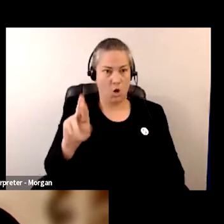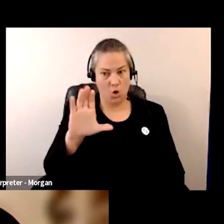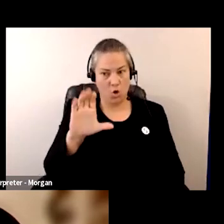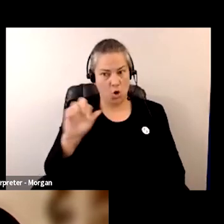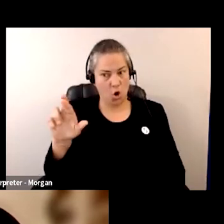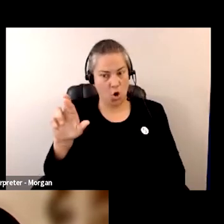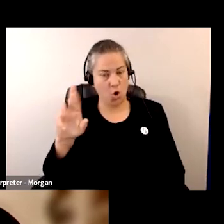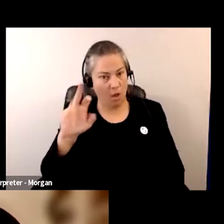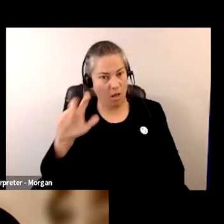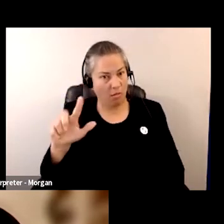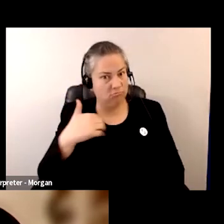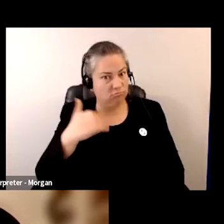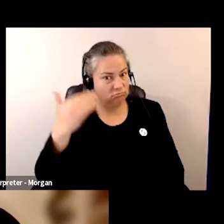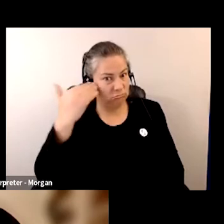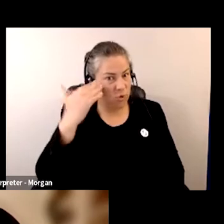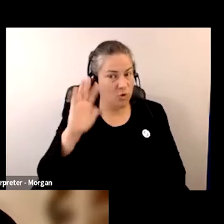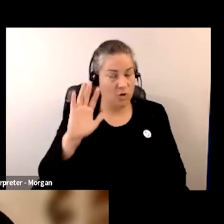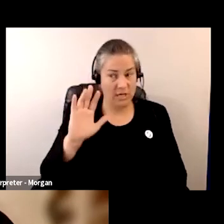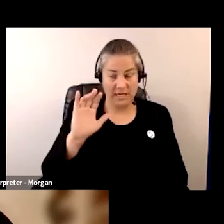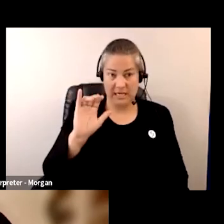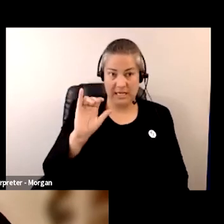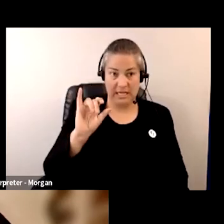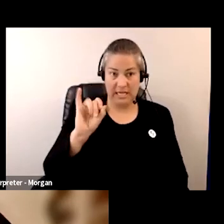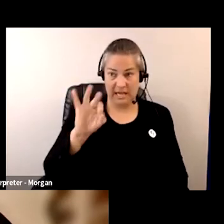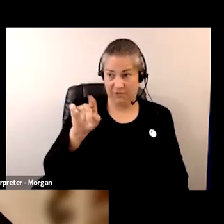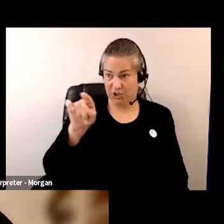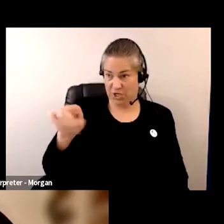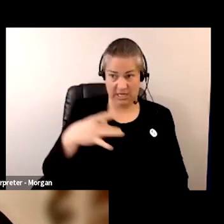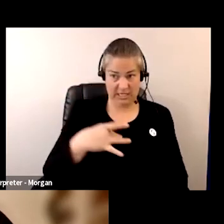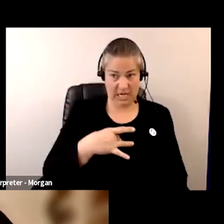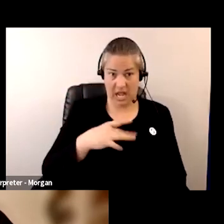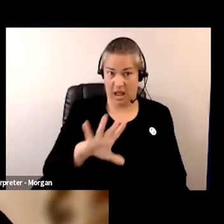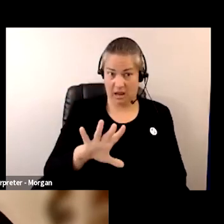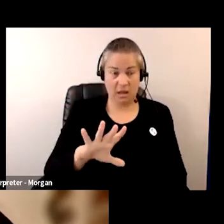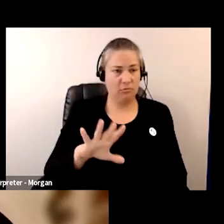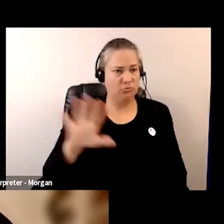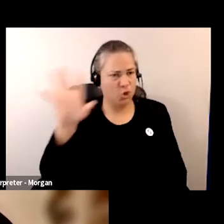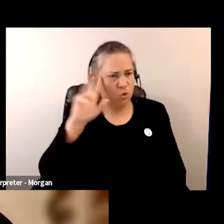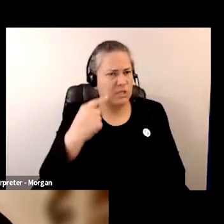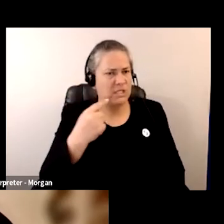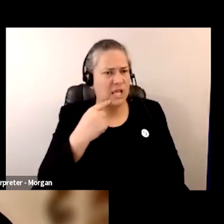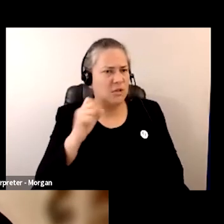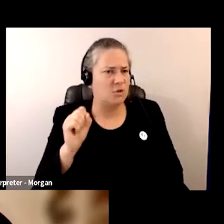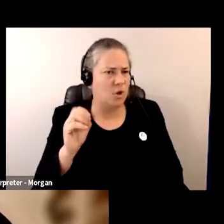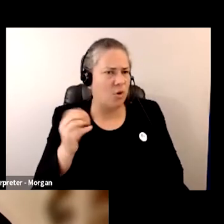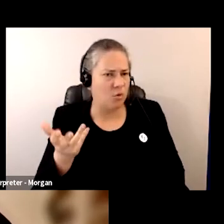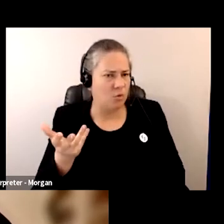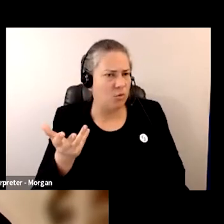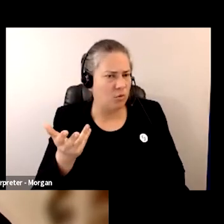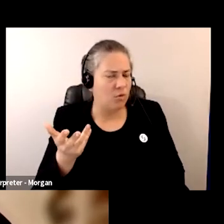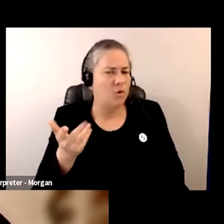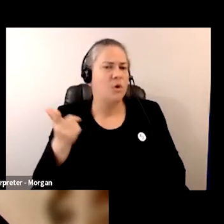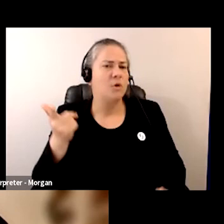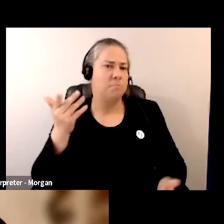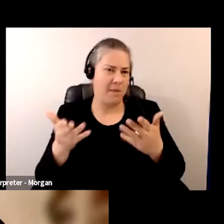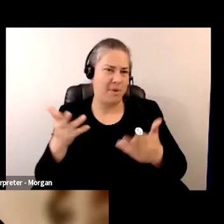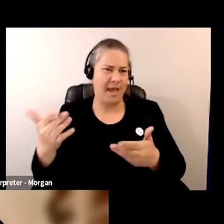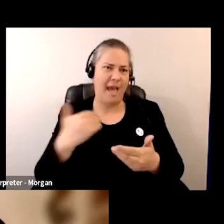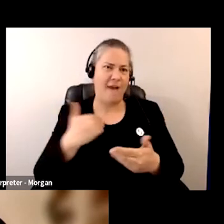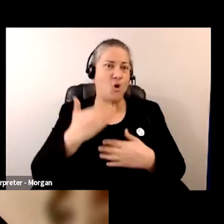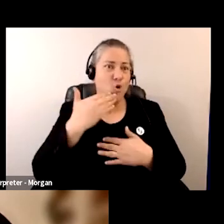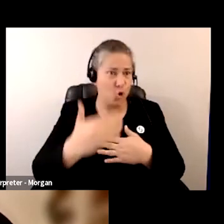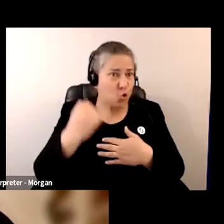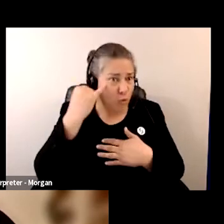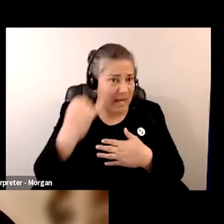that if she didn't like something, she would say so, and probably have a very good reason